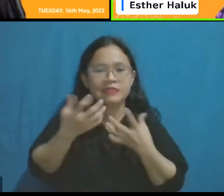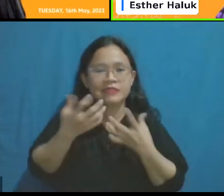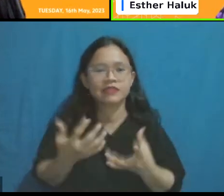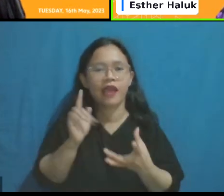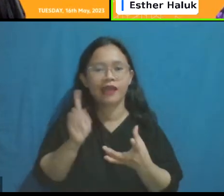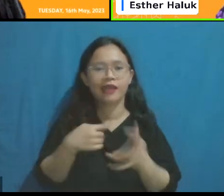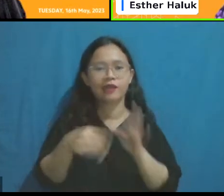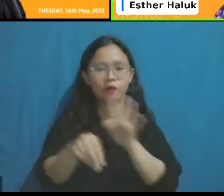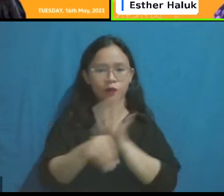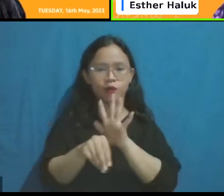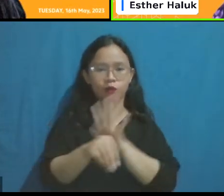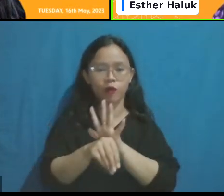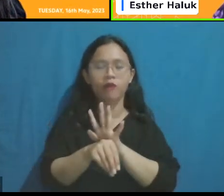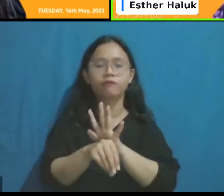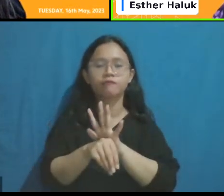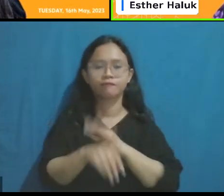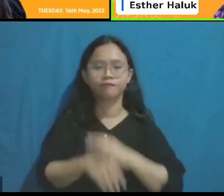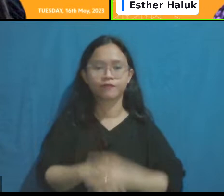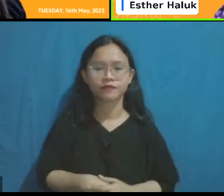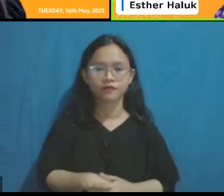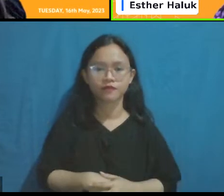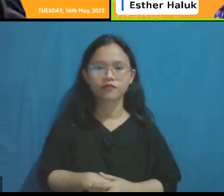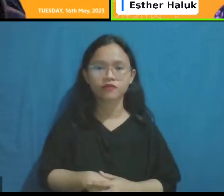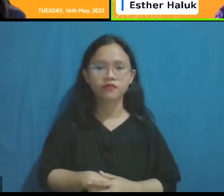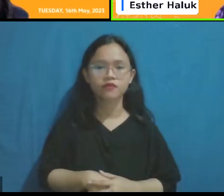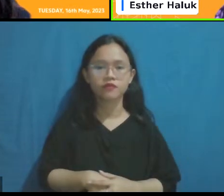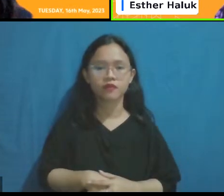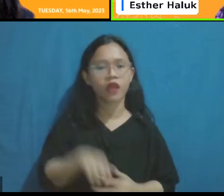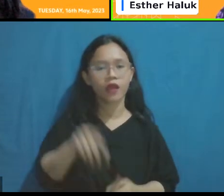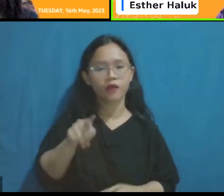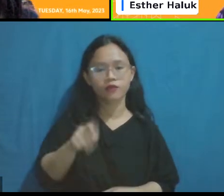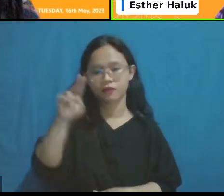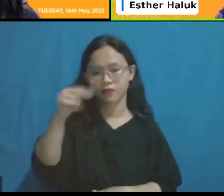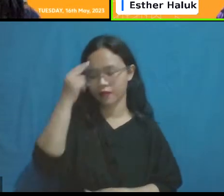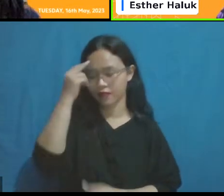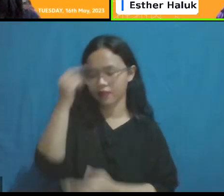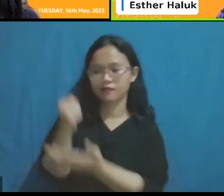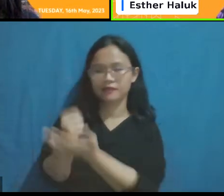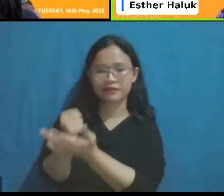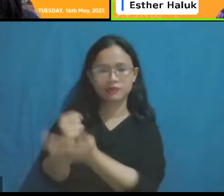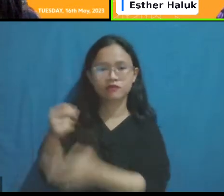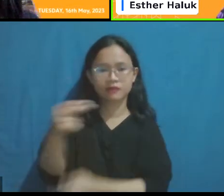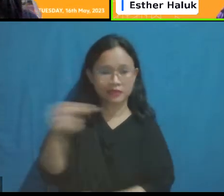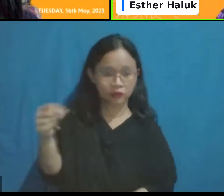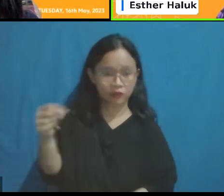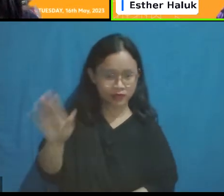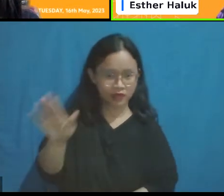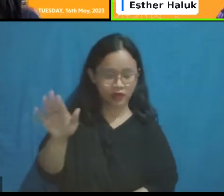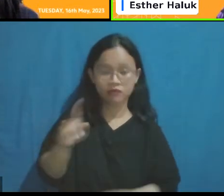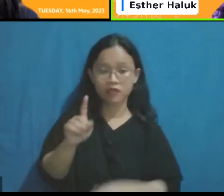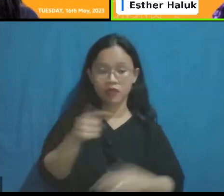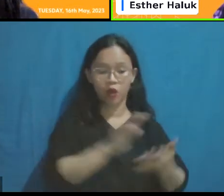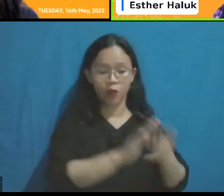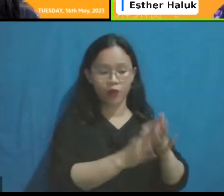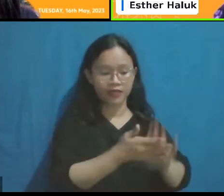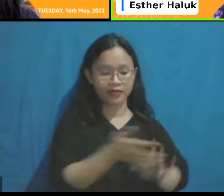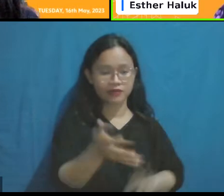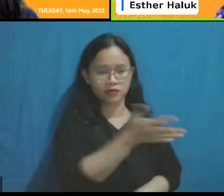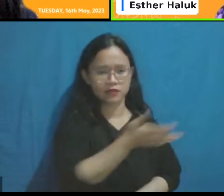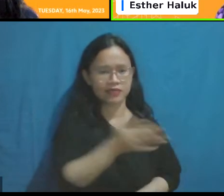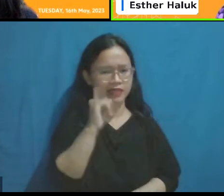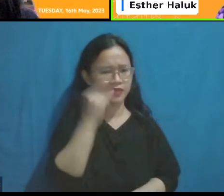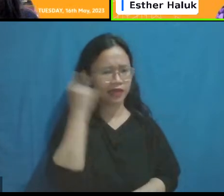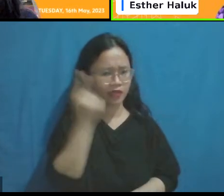Besides, as I mentioned before, besides international community solidarity, we also